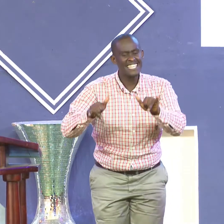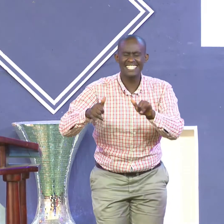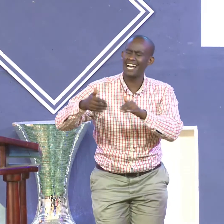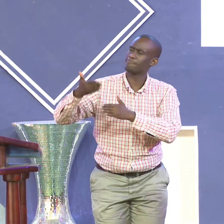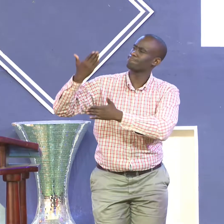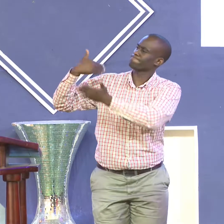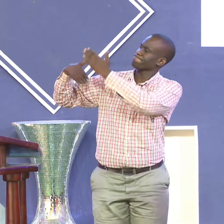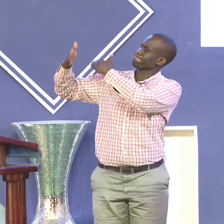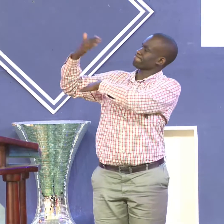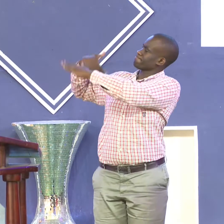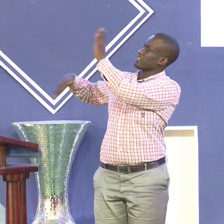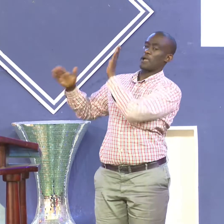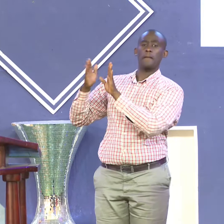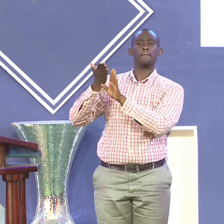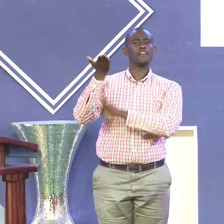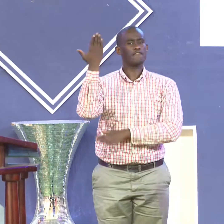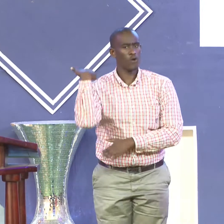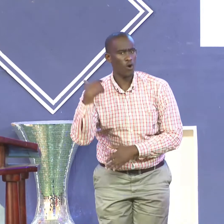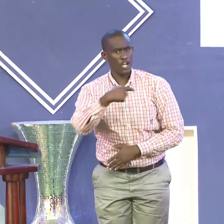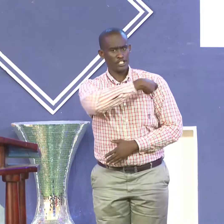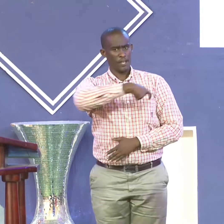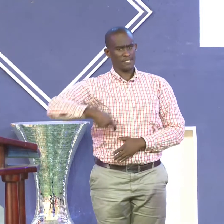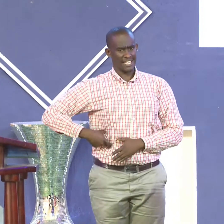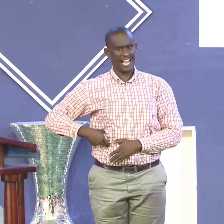existed even before the Jebusites were.